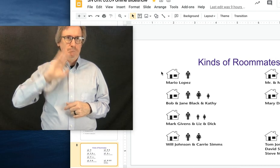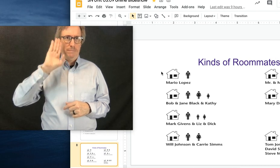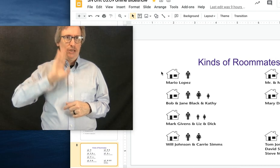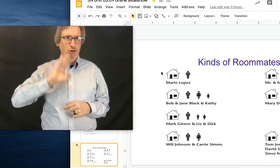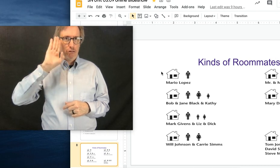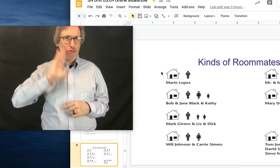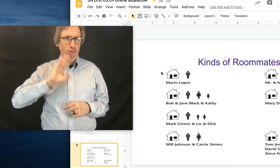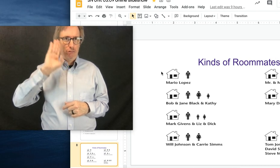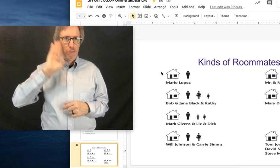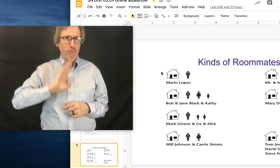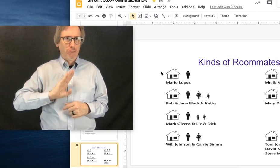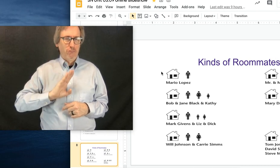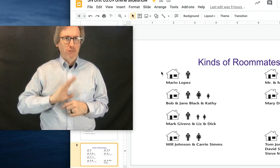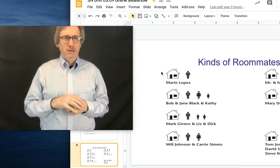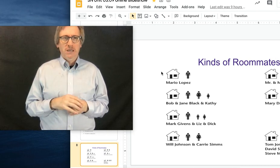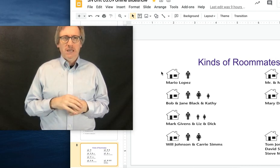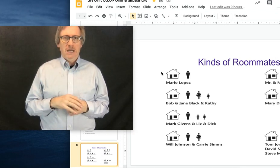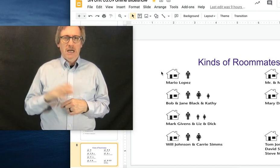beer,